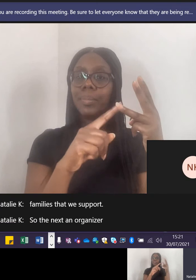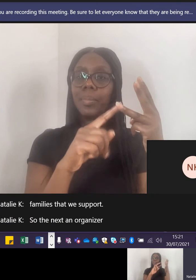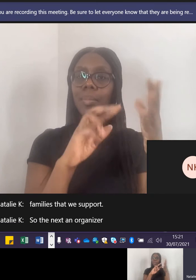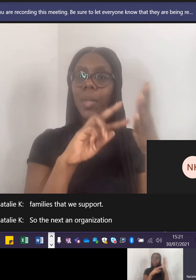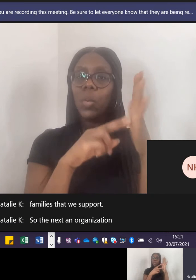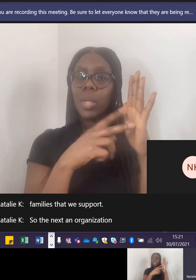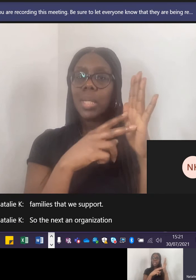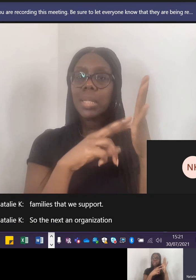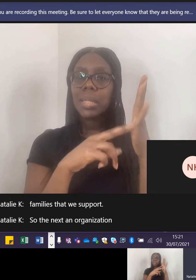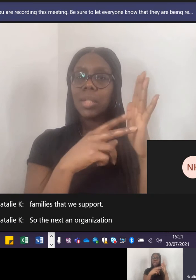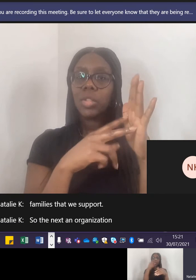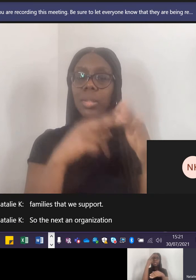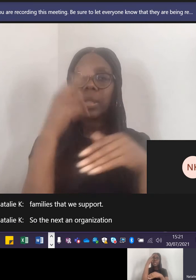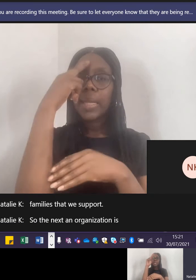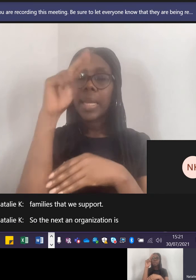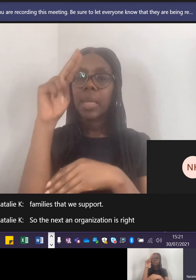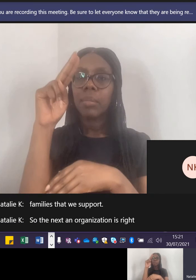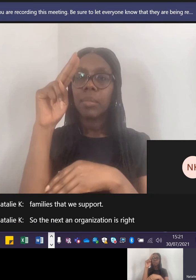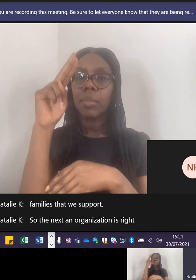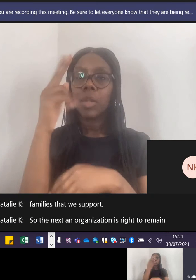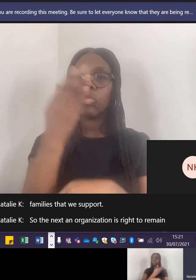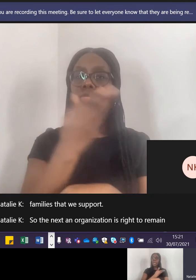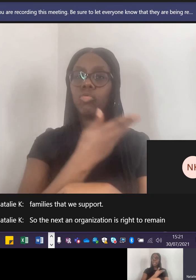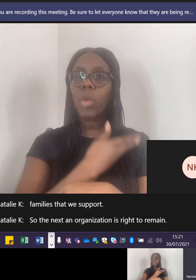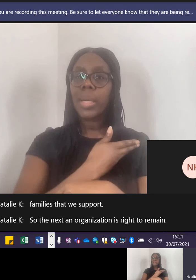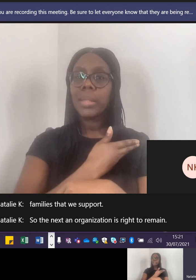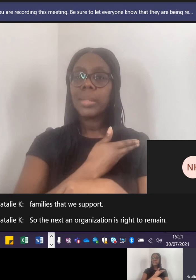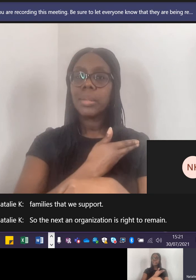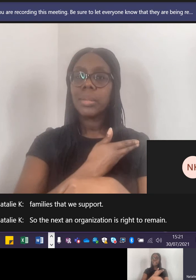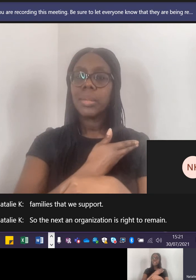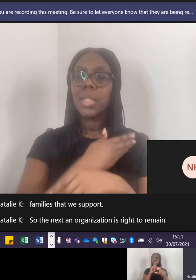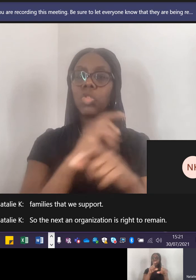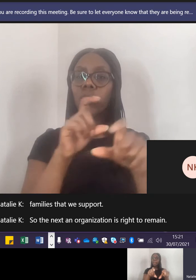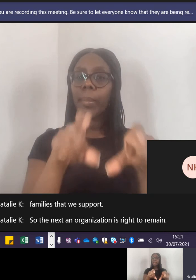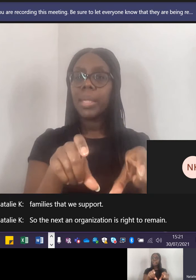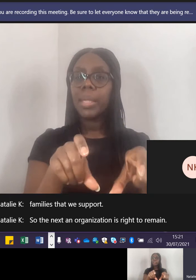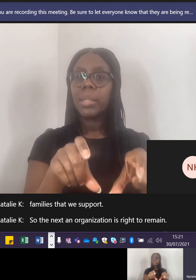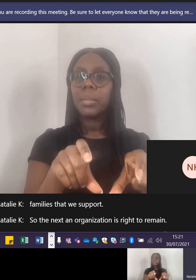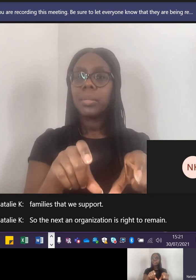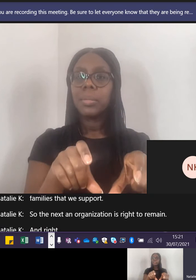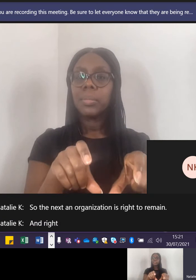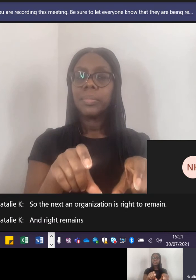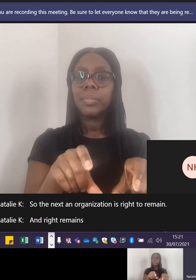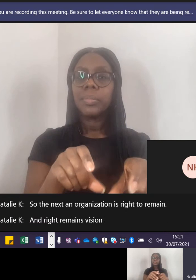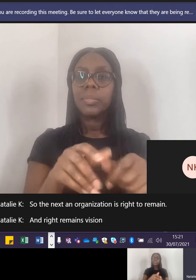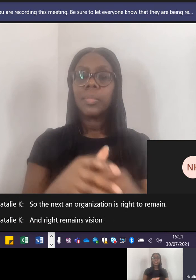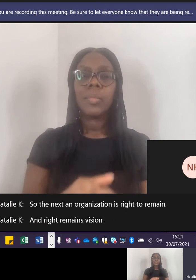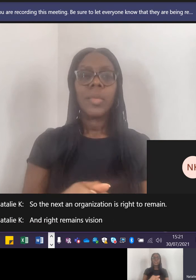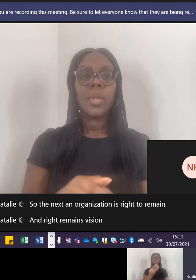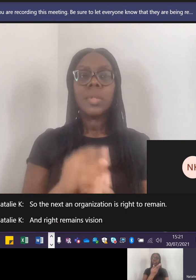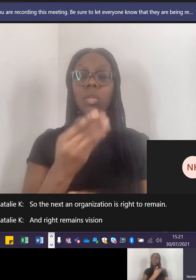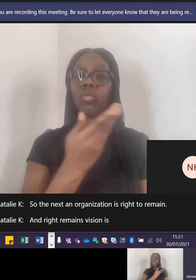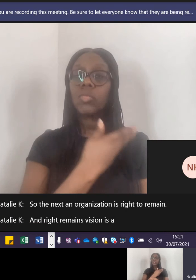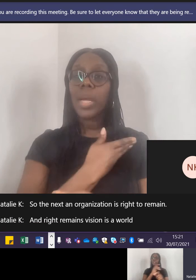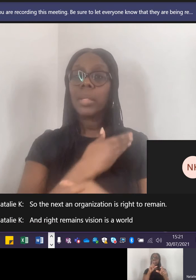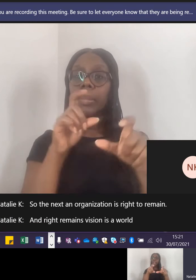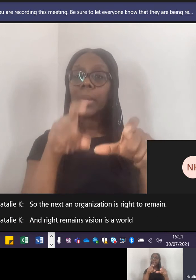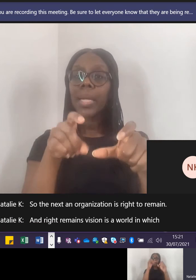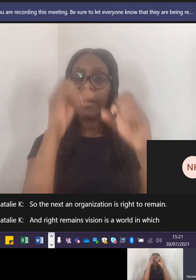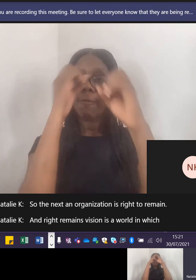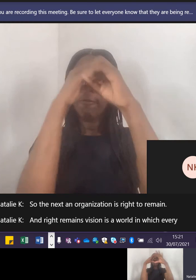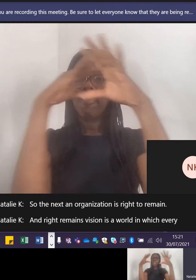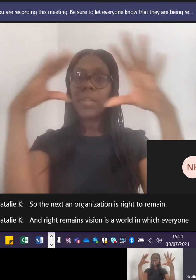organisation is Right to Remain, and Right to Remain's vision is a world in